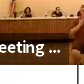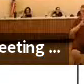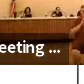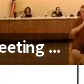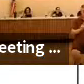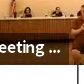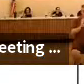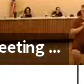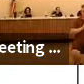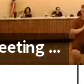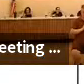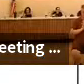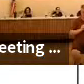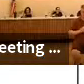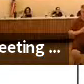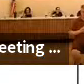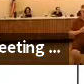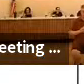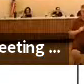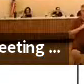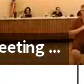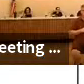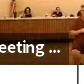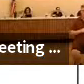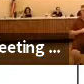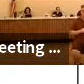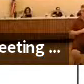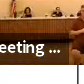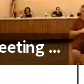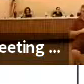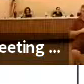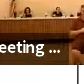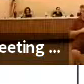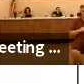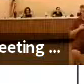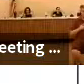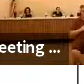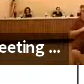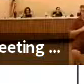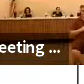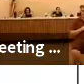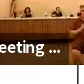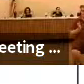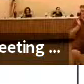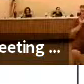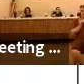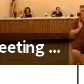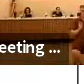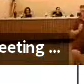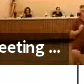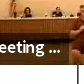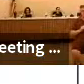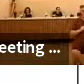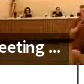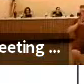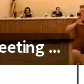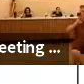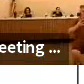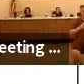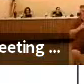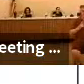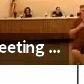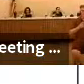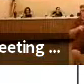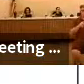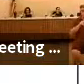review. With R115 lot standards of 15,000 square foot minimum lot size,